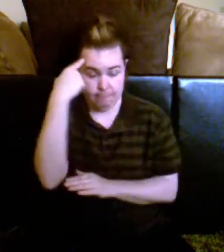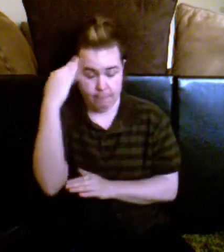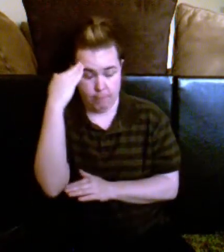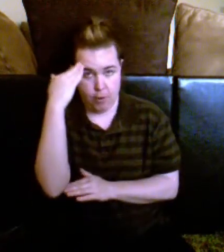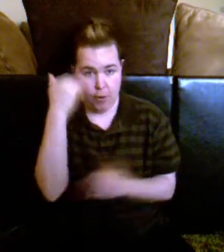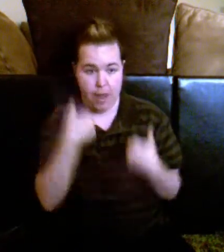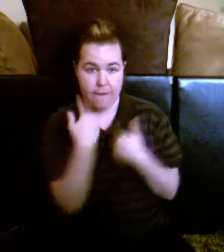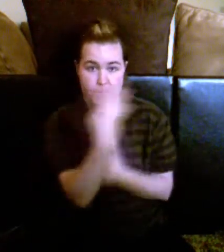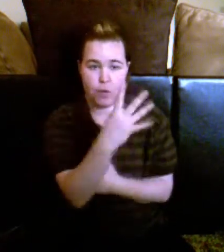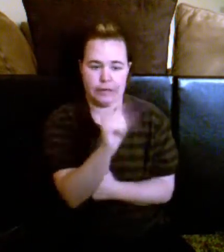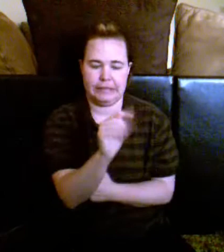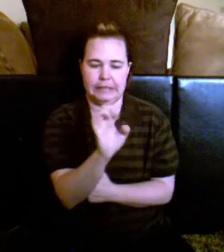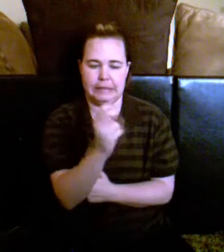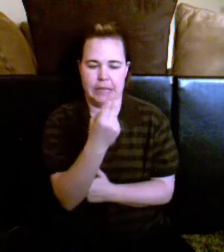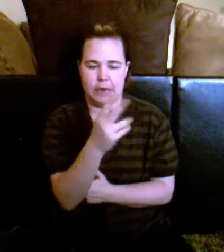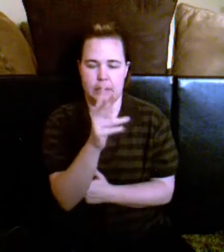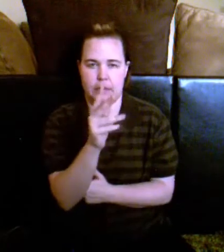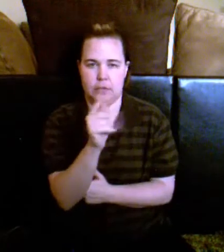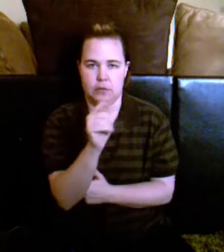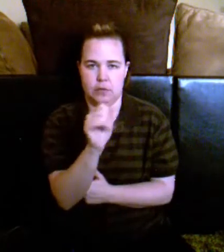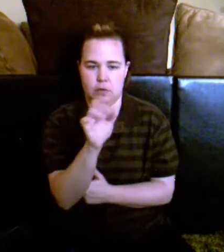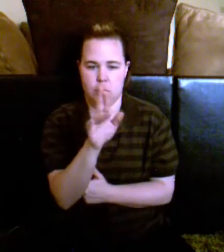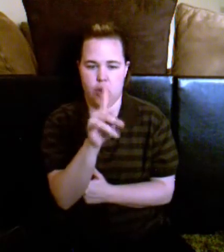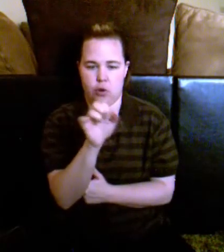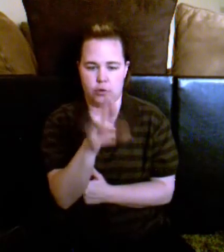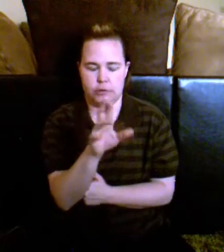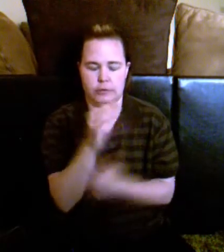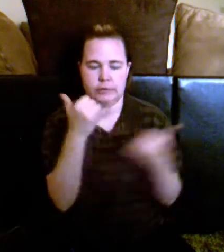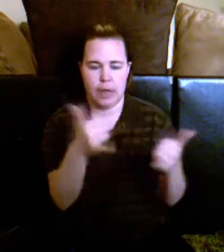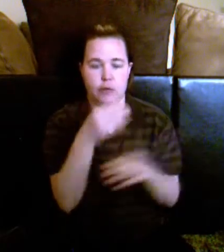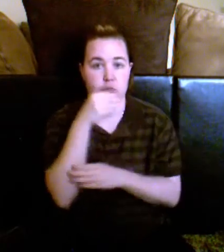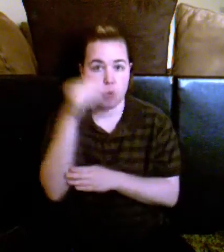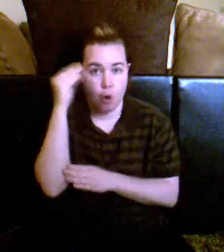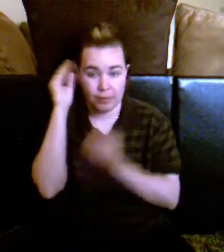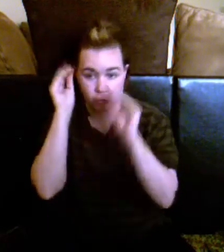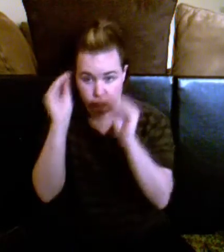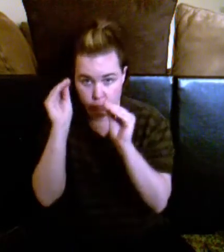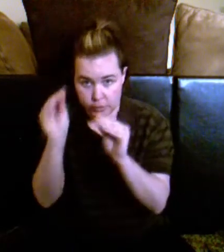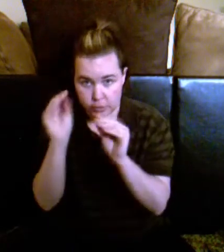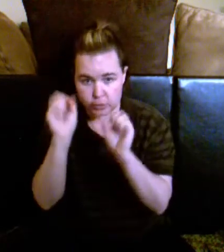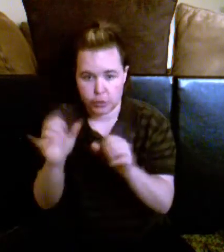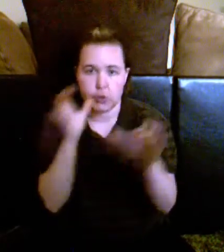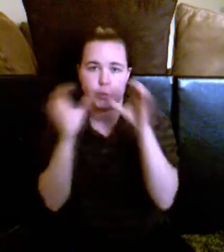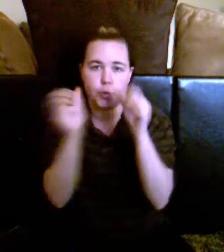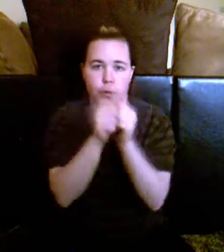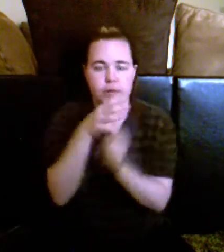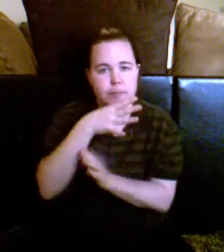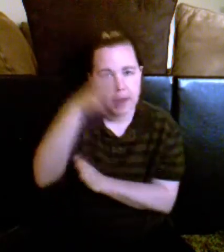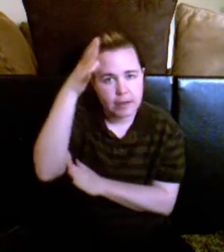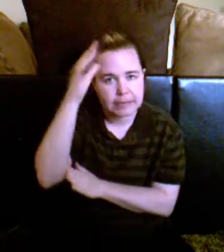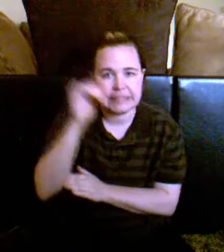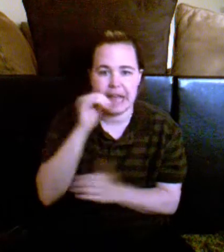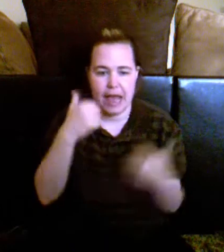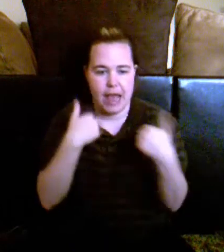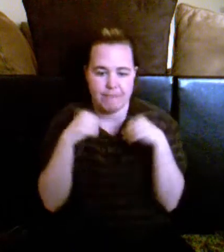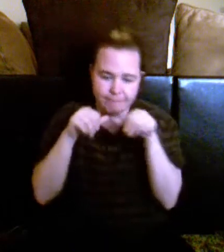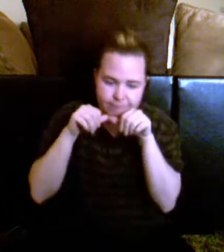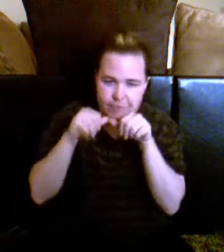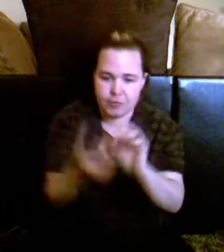tech talkers to use at home. He is currently on home instruction so that he can communicate with his parents and not have to constantly change the